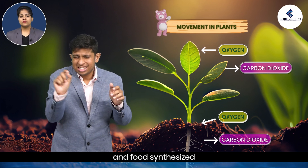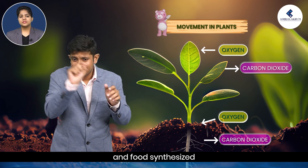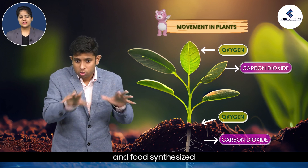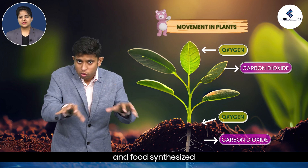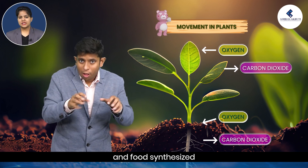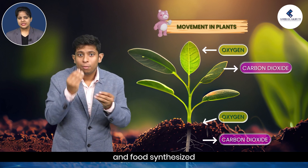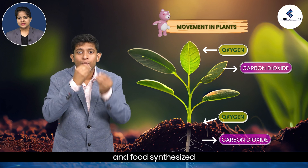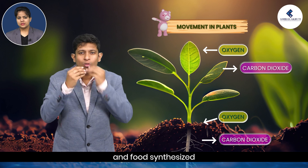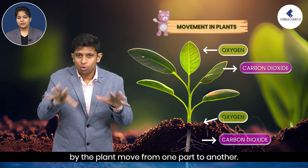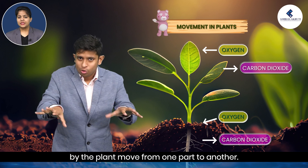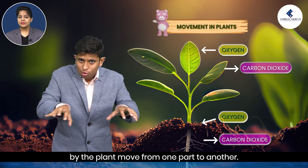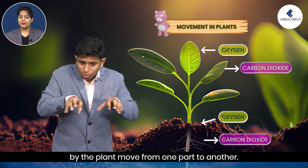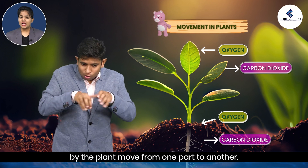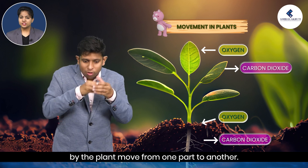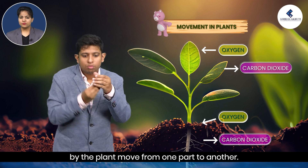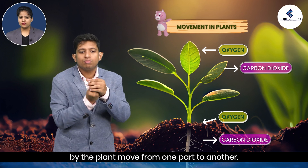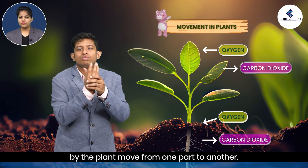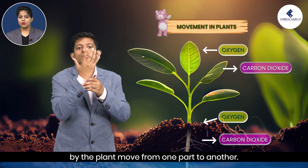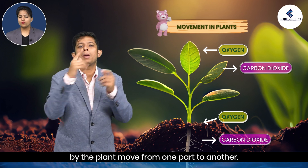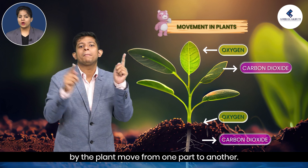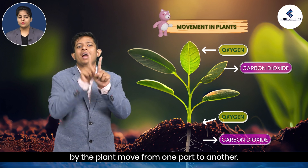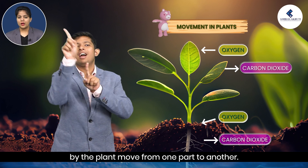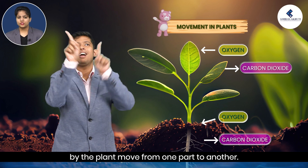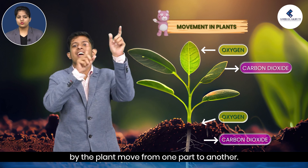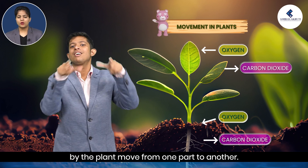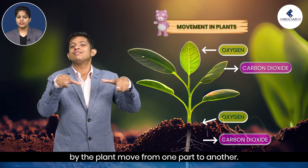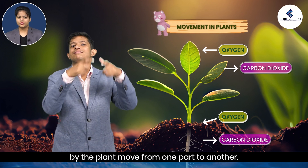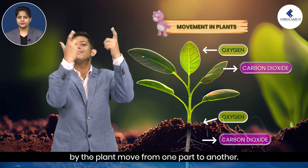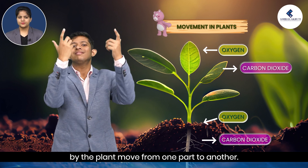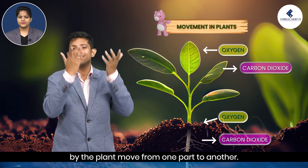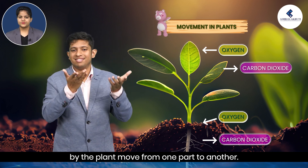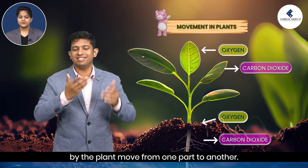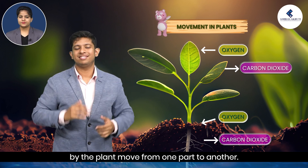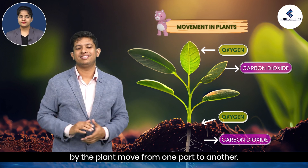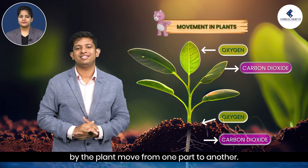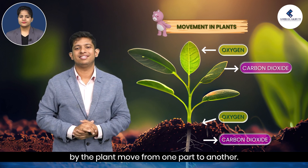and food synthesized by the plant move from one part to another.